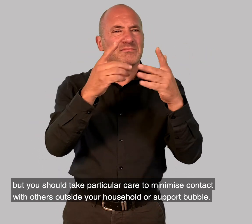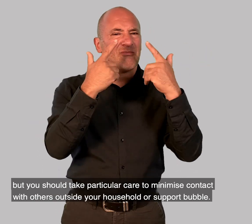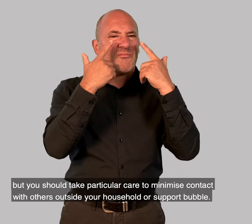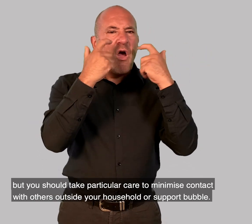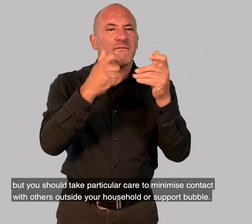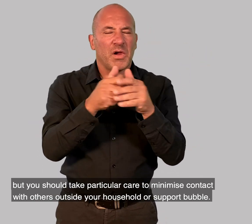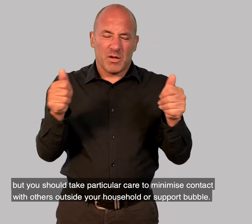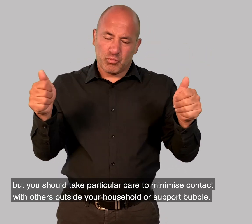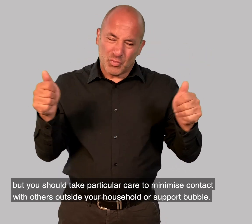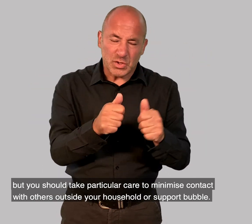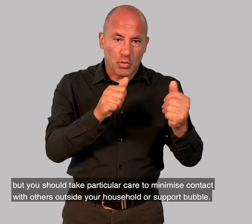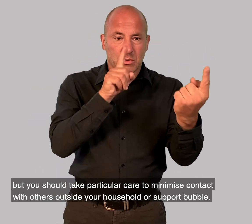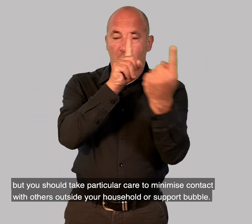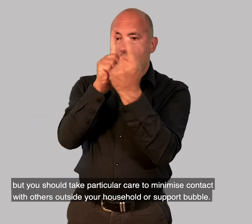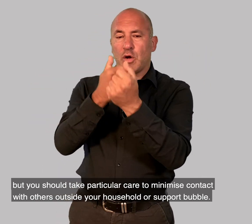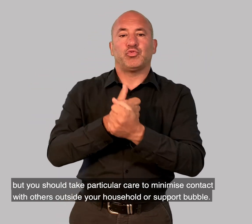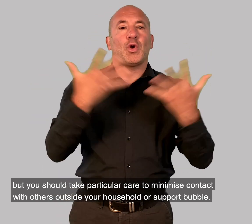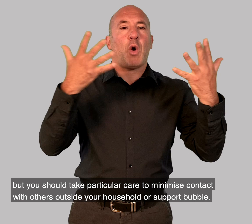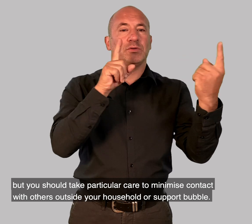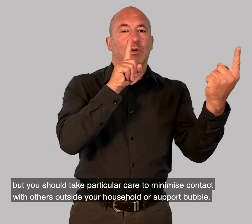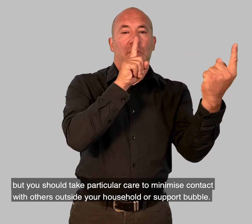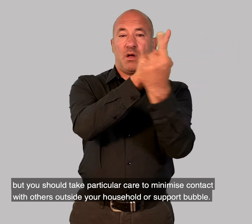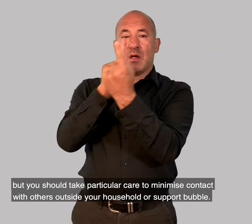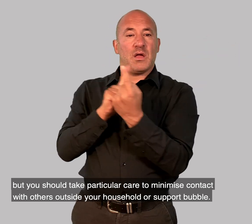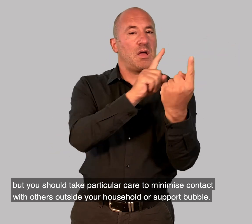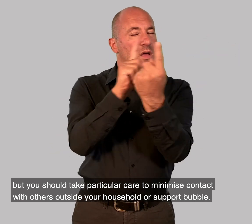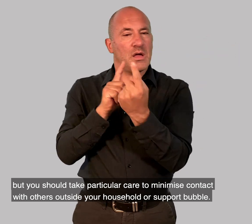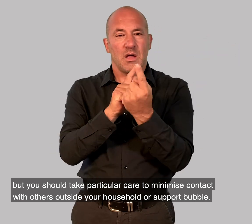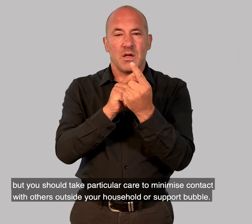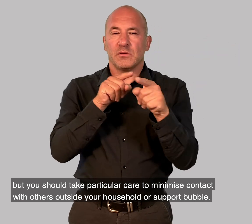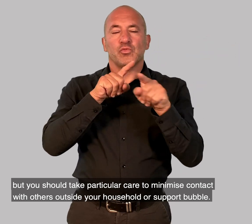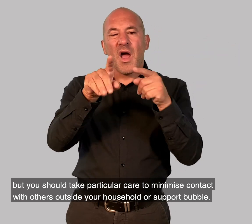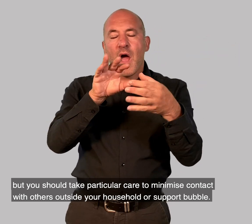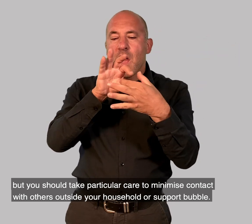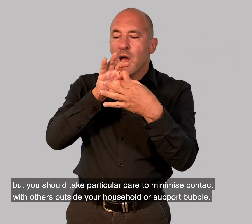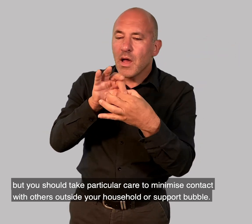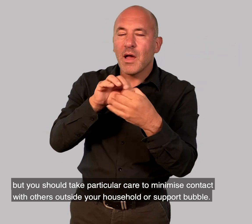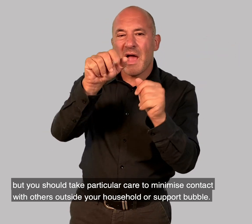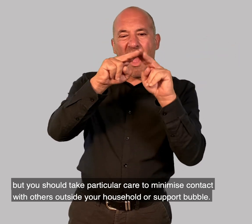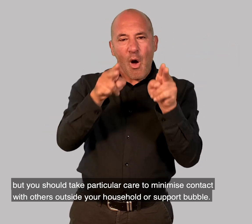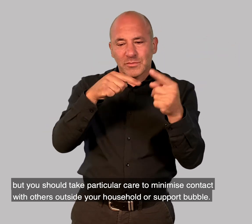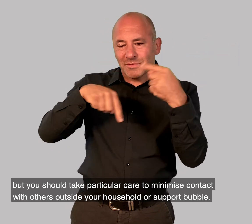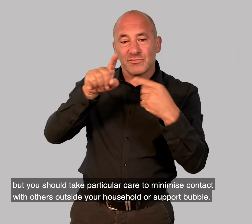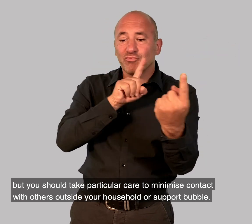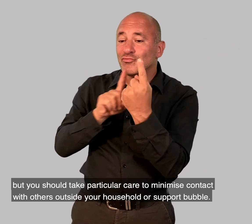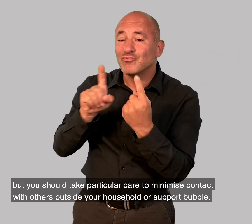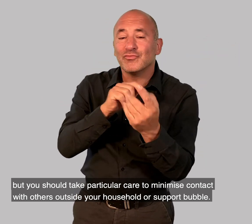but you should take particular care to minimise contact with others outside your household or support